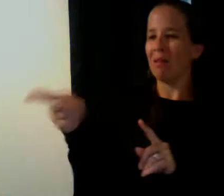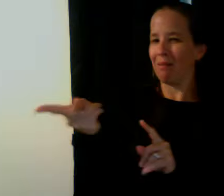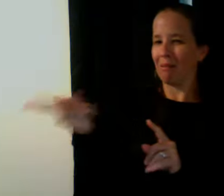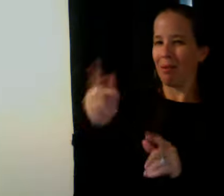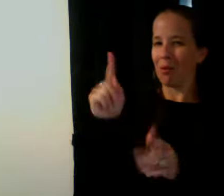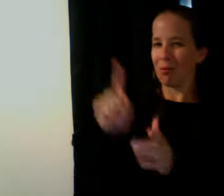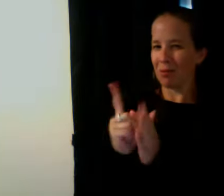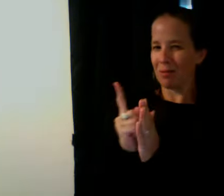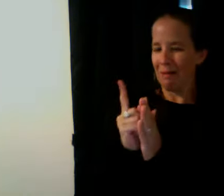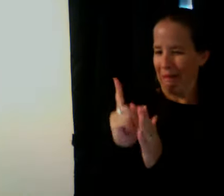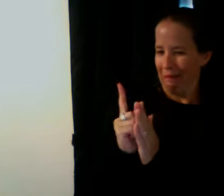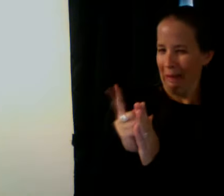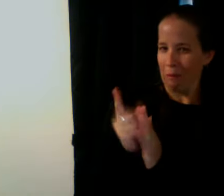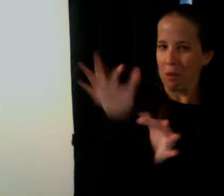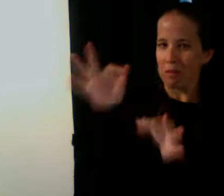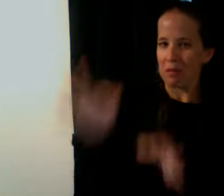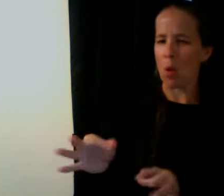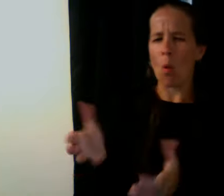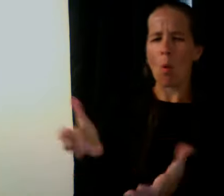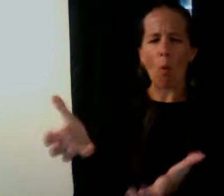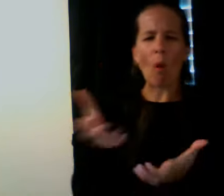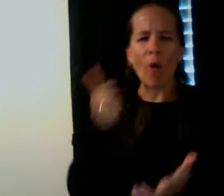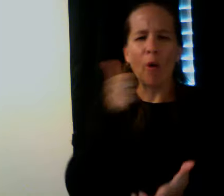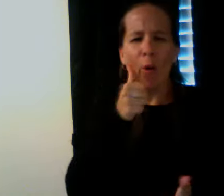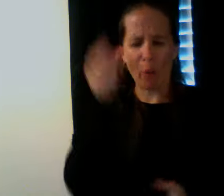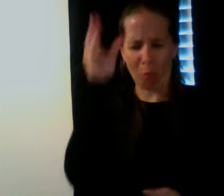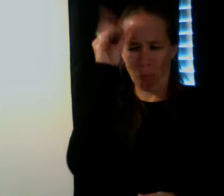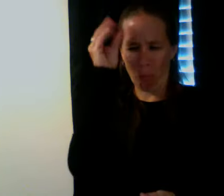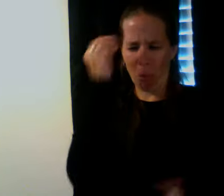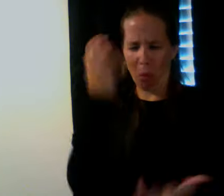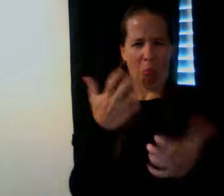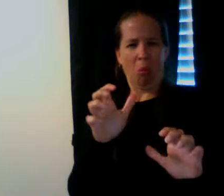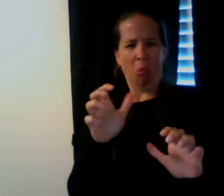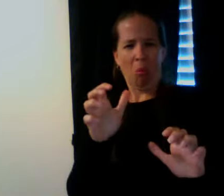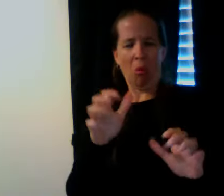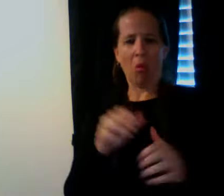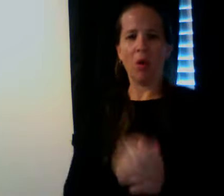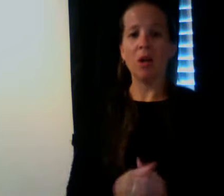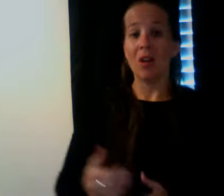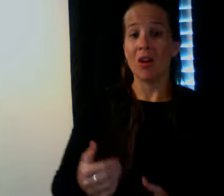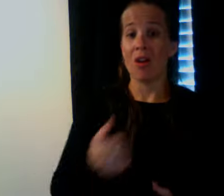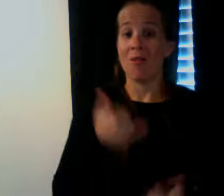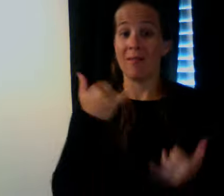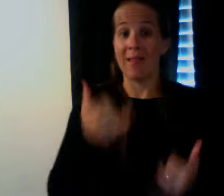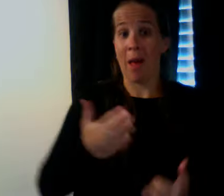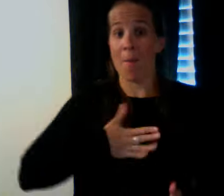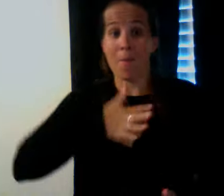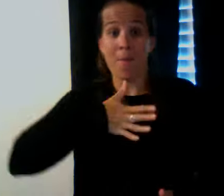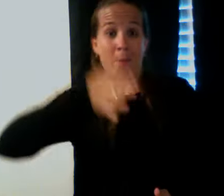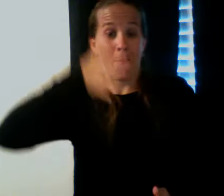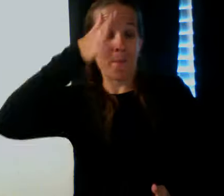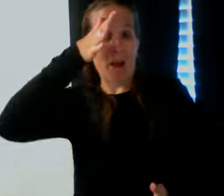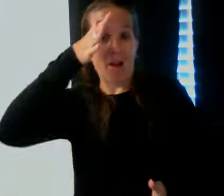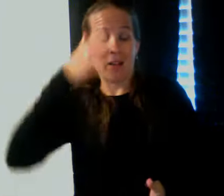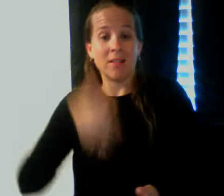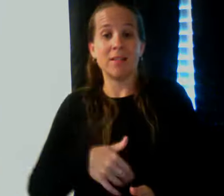my parents, who were on a waiting list, got a call in the middle of the night asking, "We've got an unexpected baby boy. Do you want